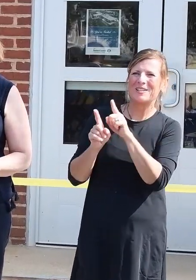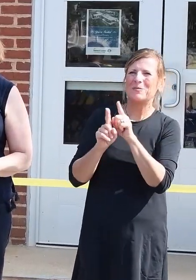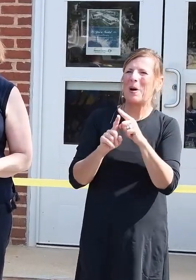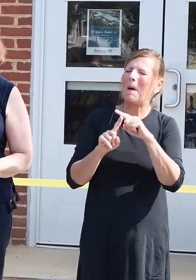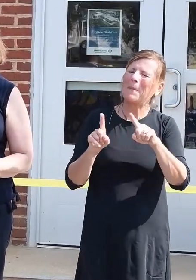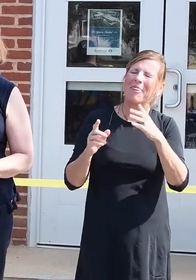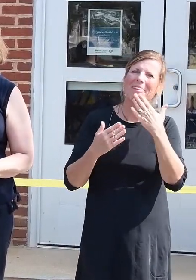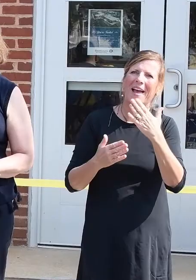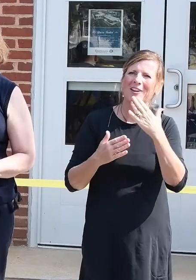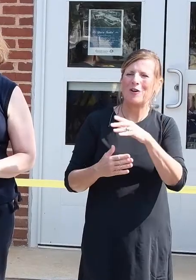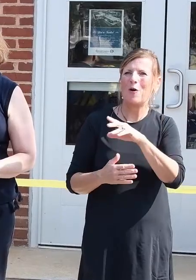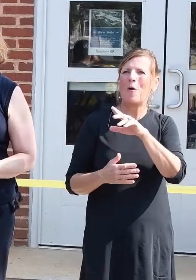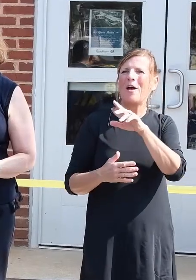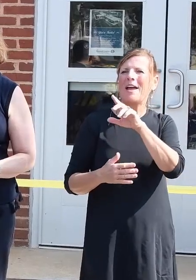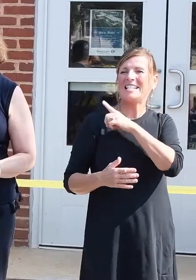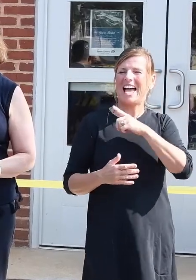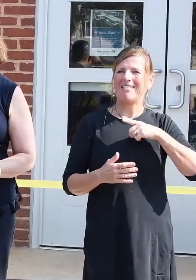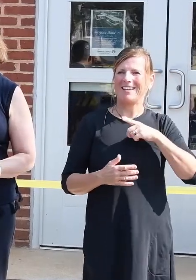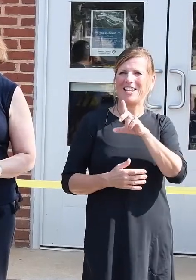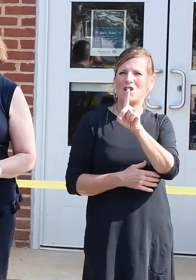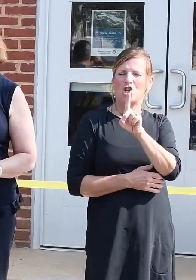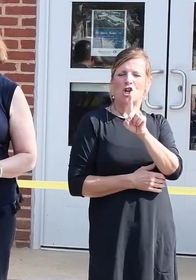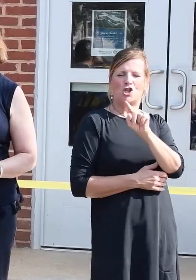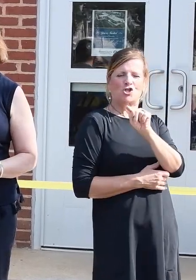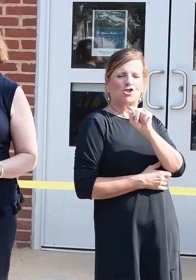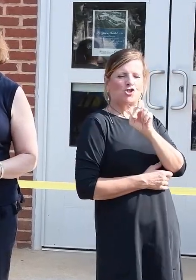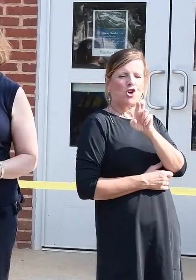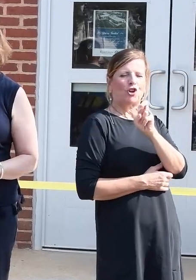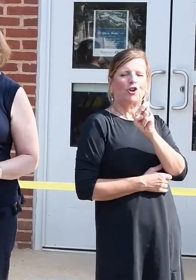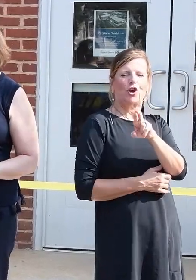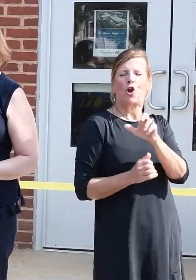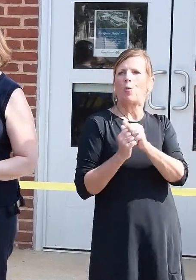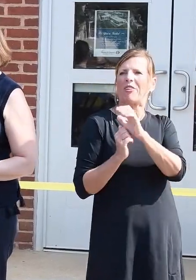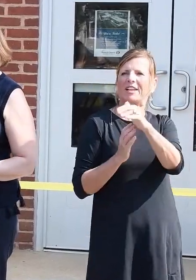his tremendous leadership, without which we wouldn't be standing here this morning.